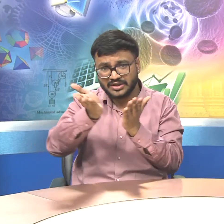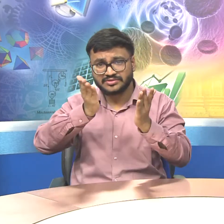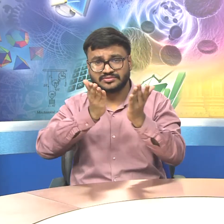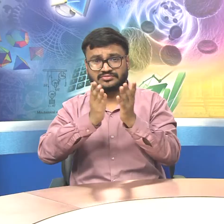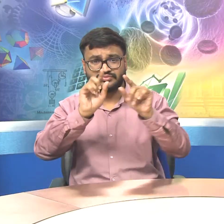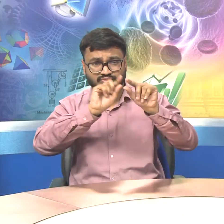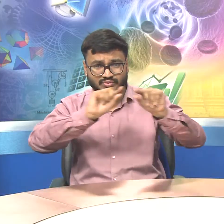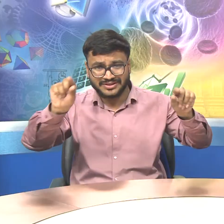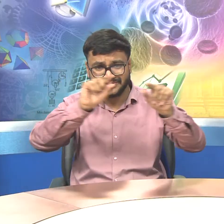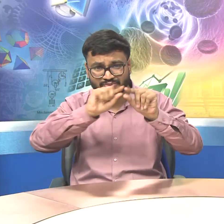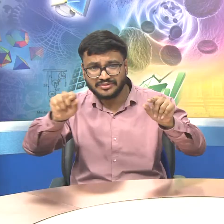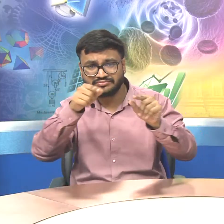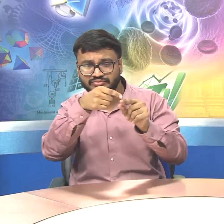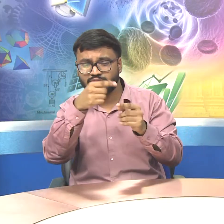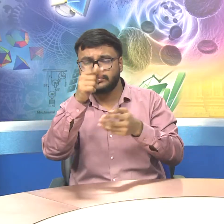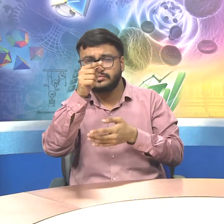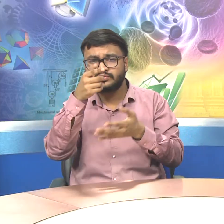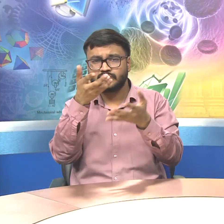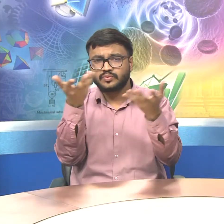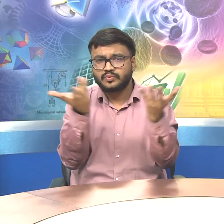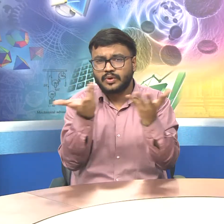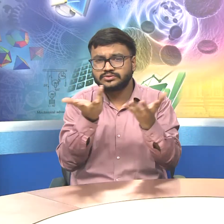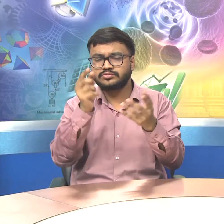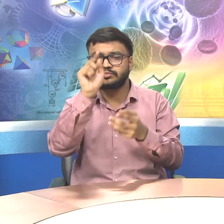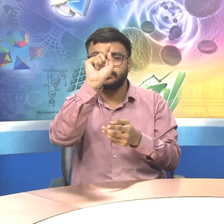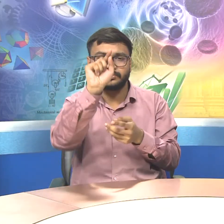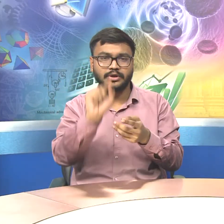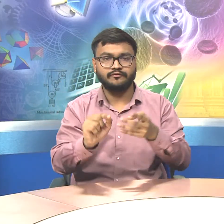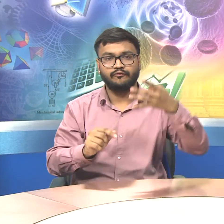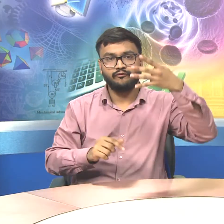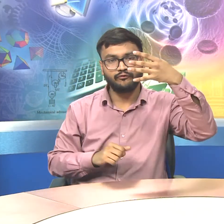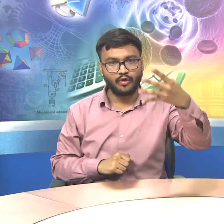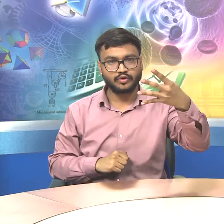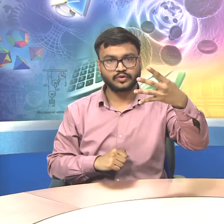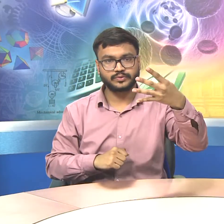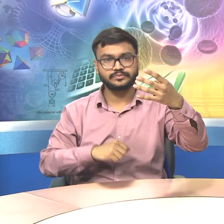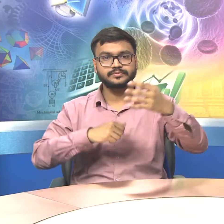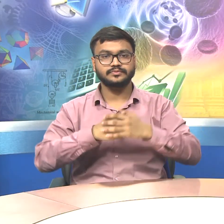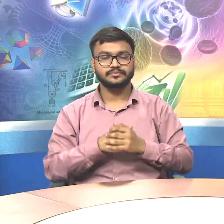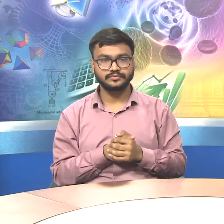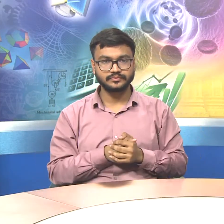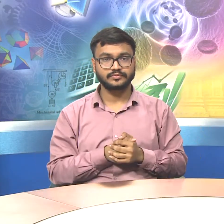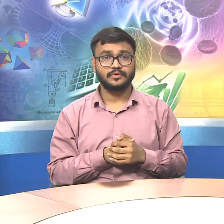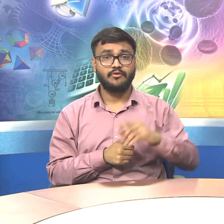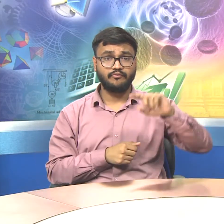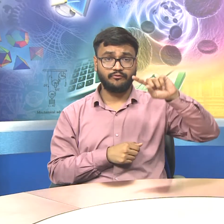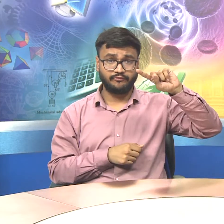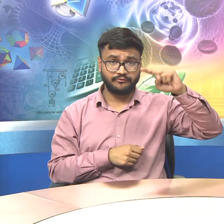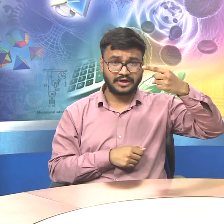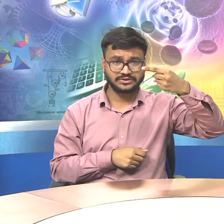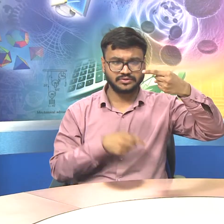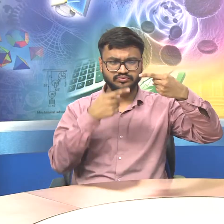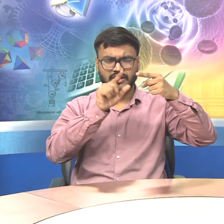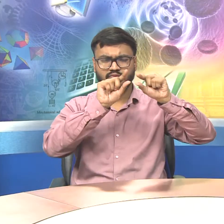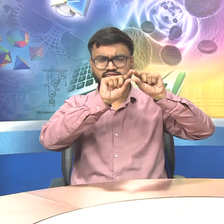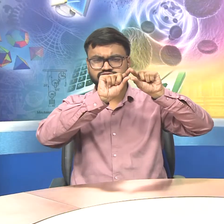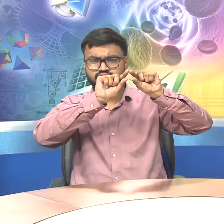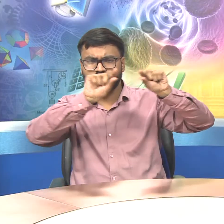In types of sentences, we will discuss about 4 important sentence types.